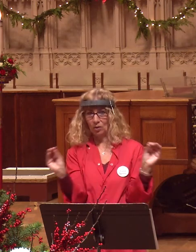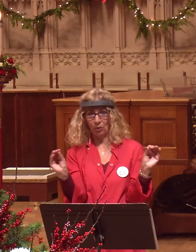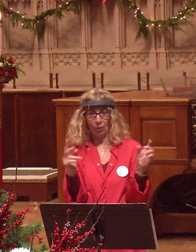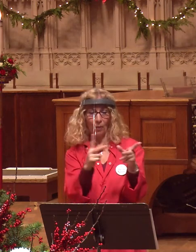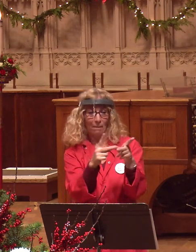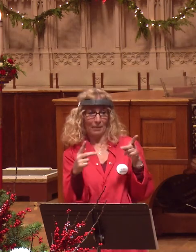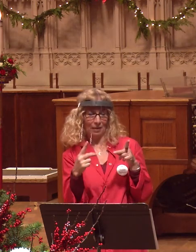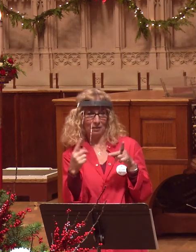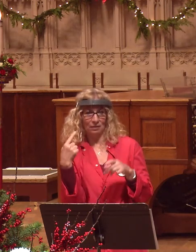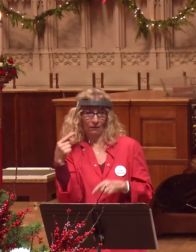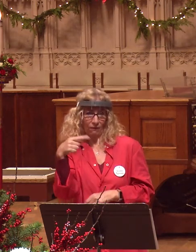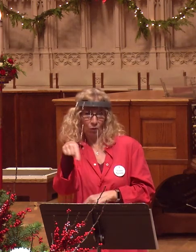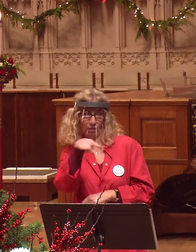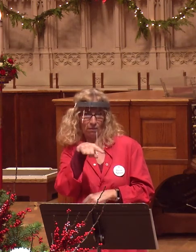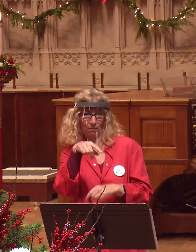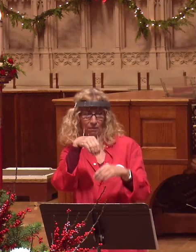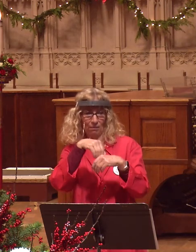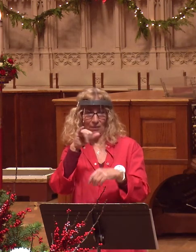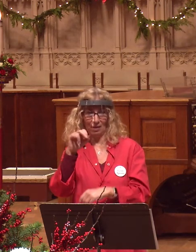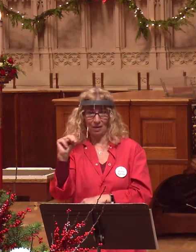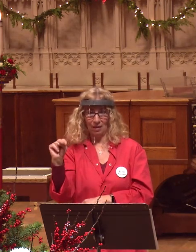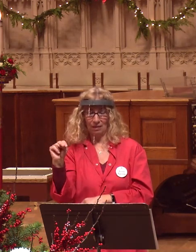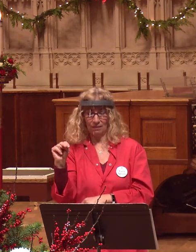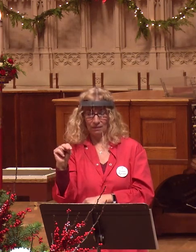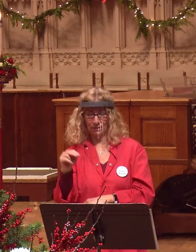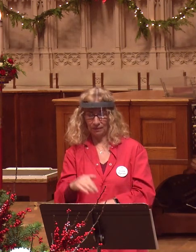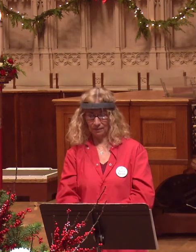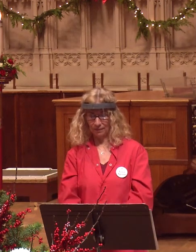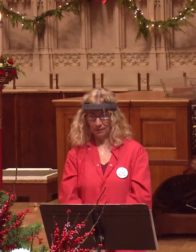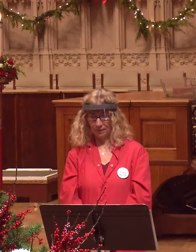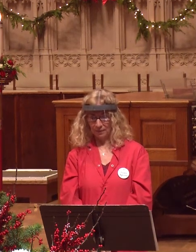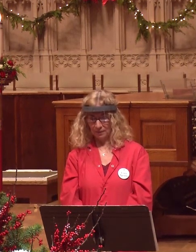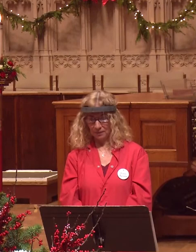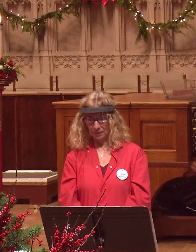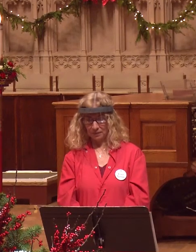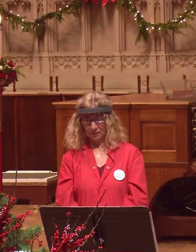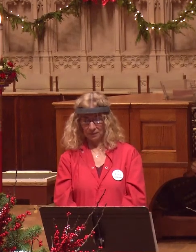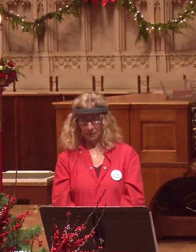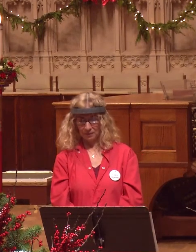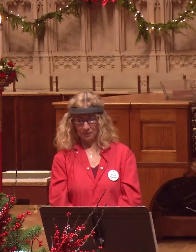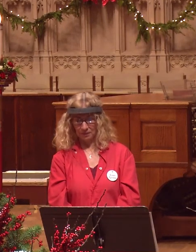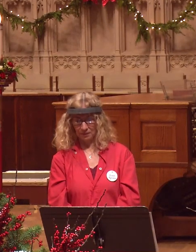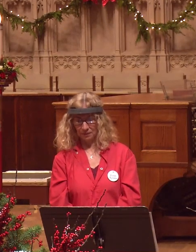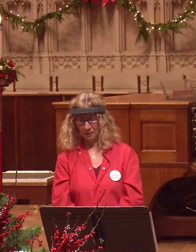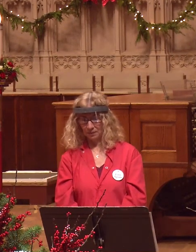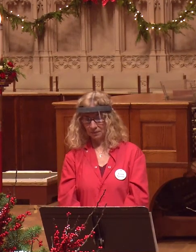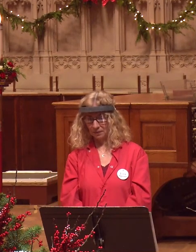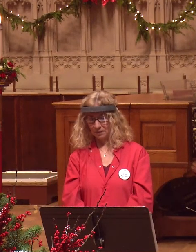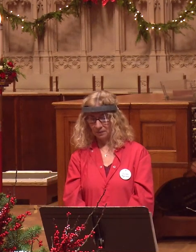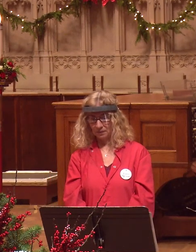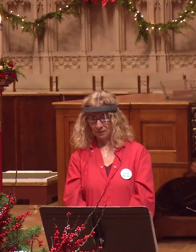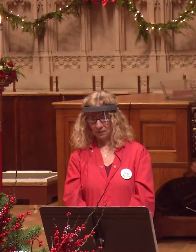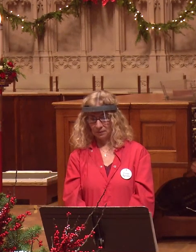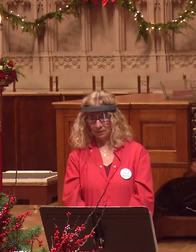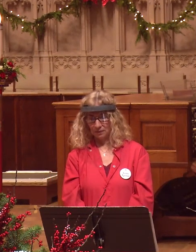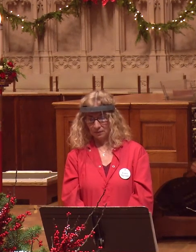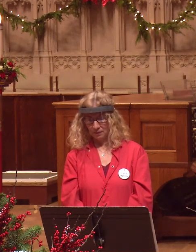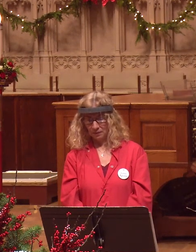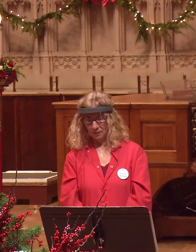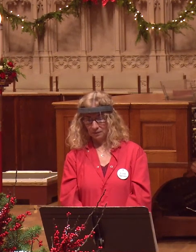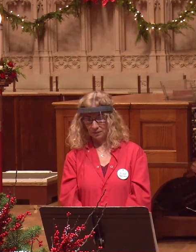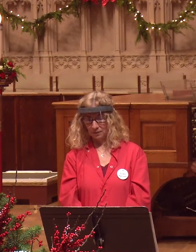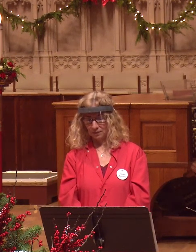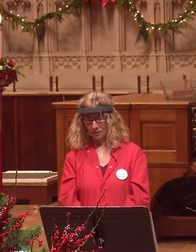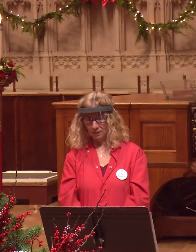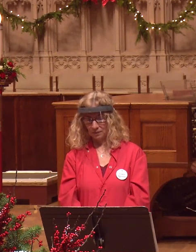for them in the inn. Solo sabemos por el relato de Lucas que cuando llegaron, no había lugar